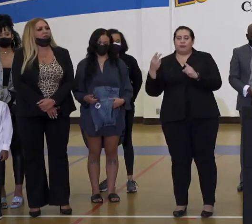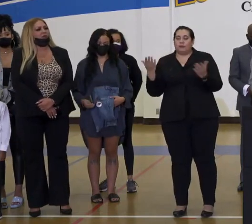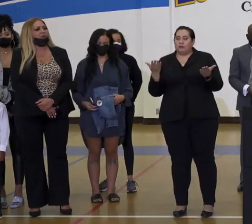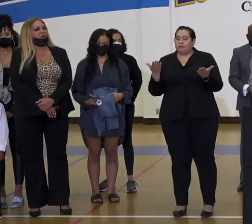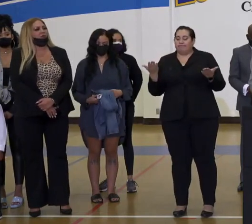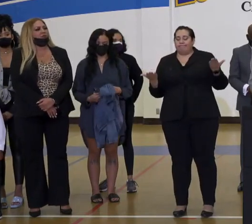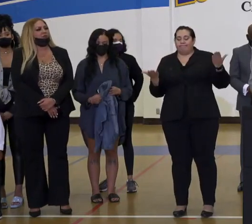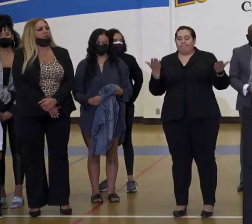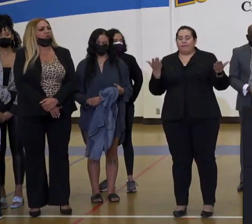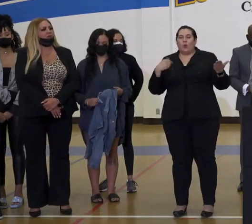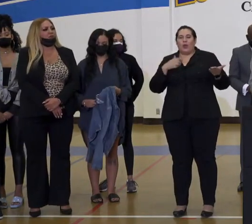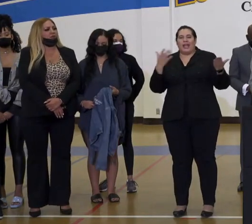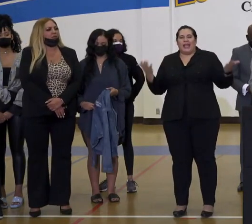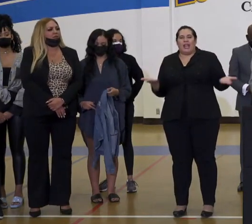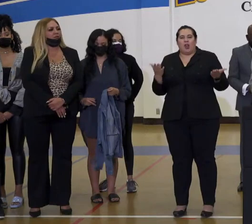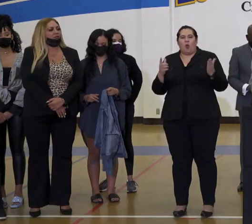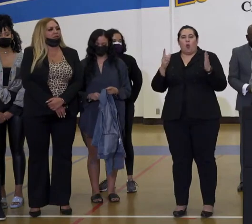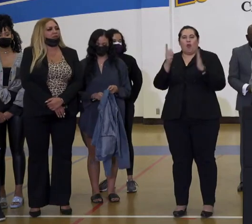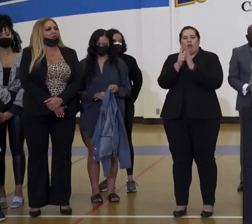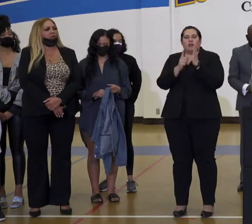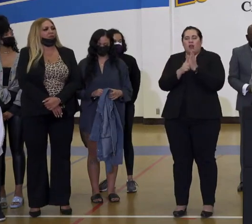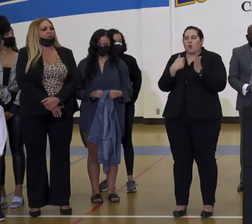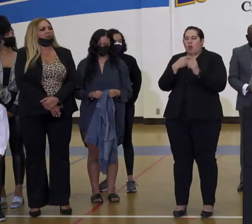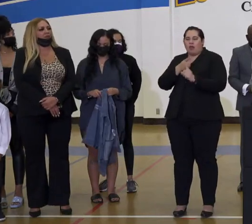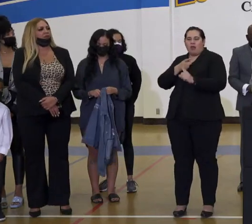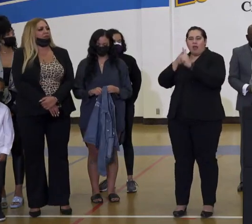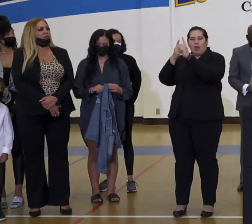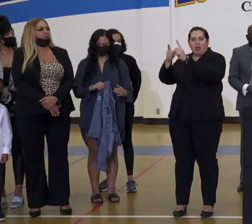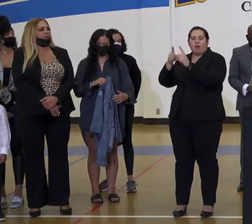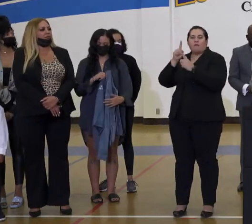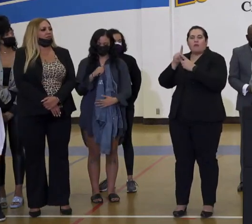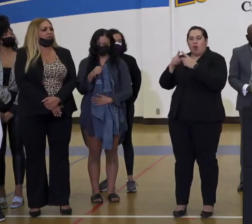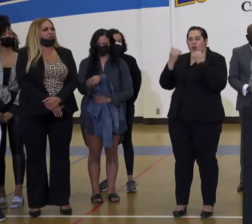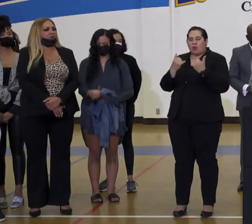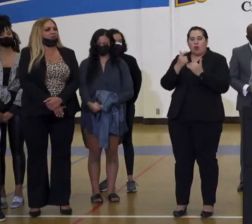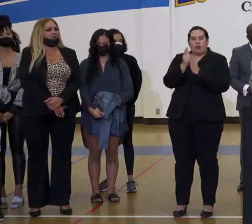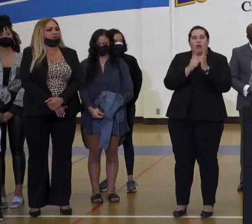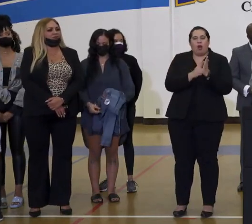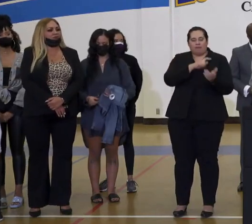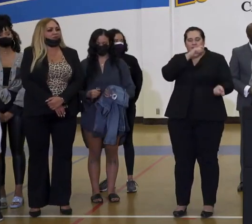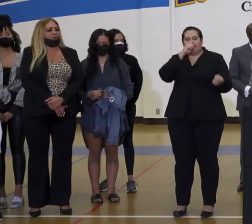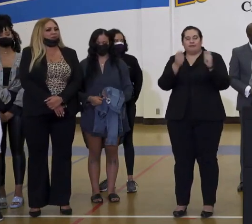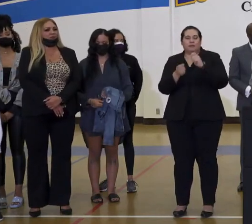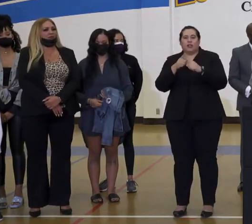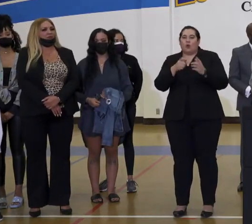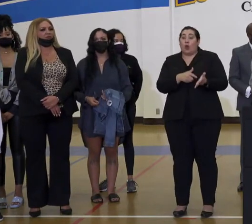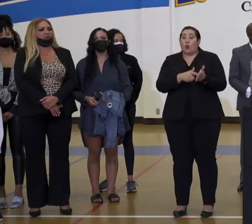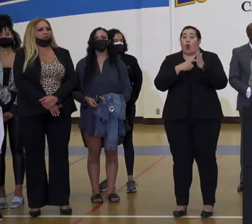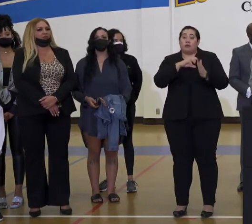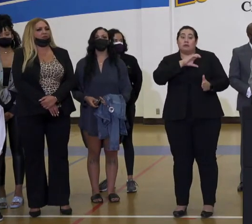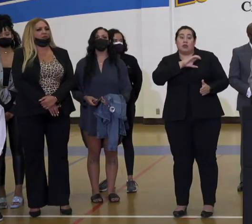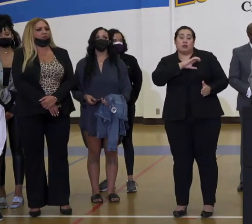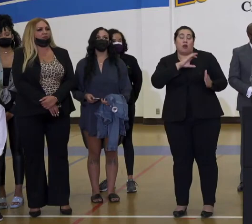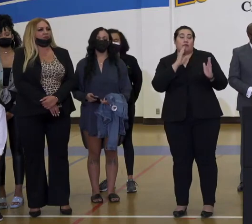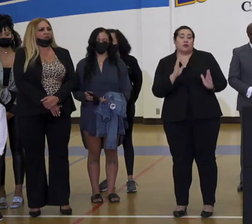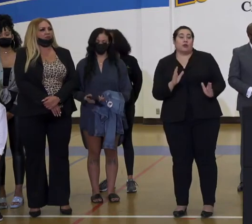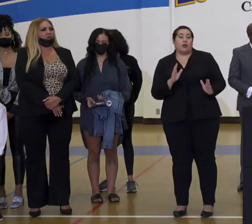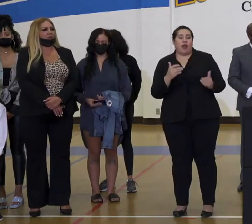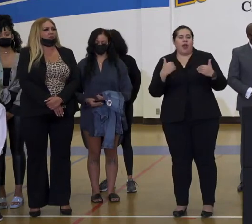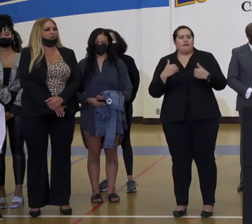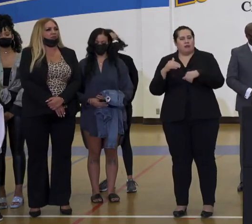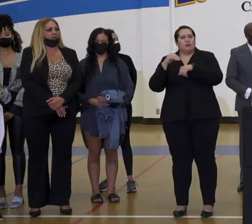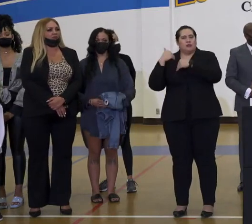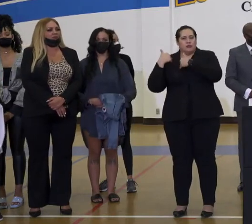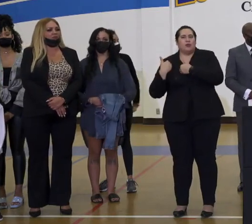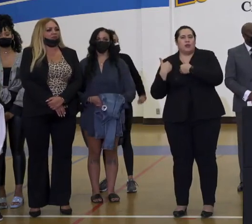here today with legislation aimed at strengthening our current law, which requires that peace officers have a